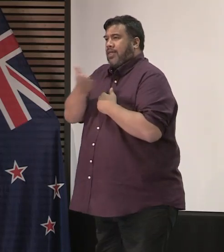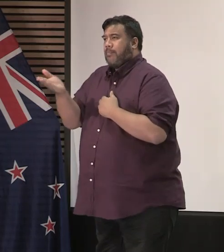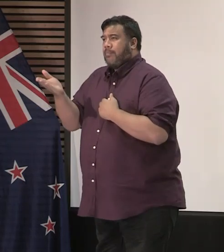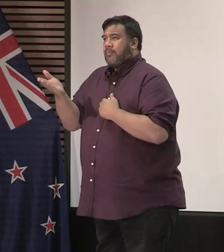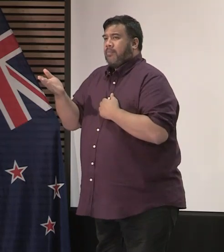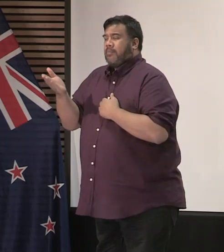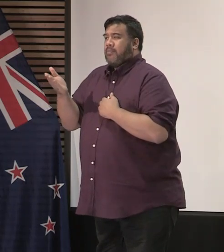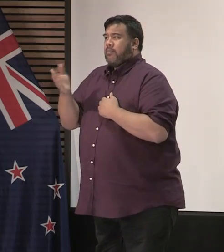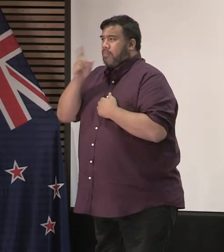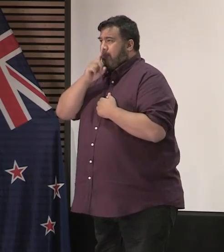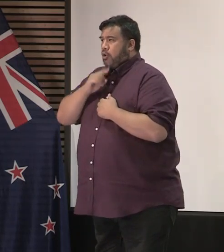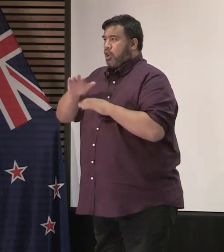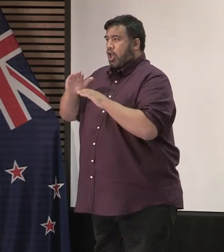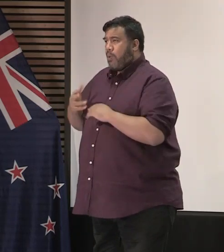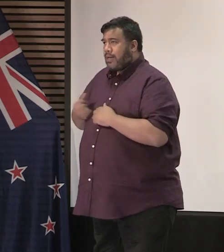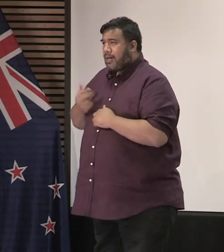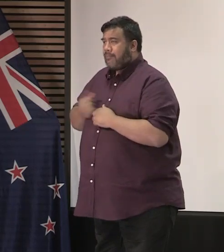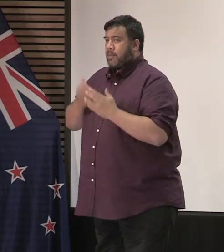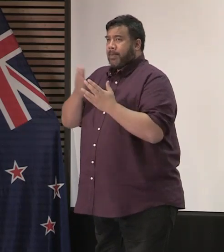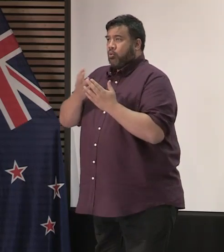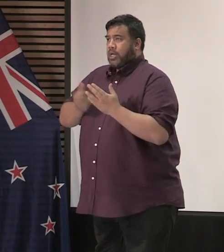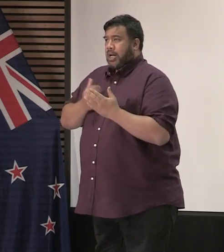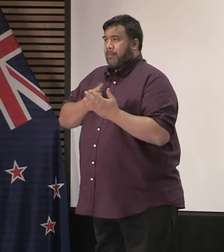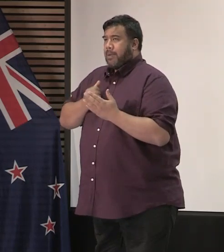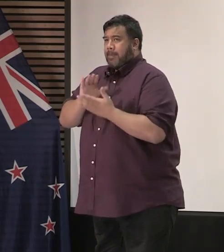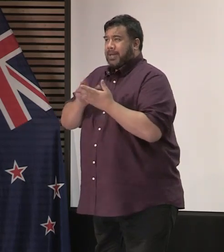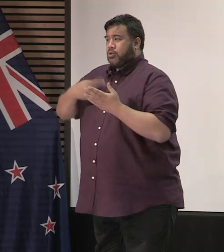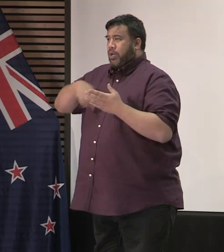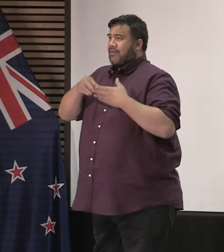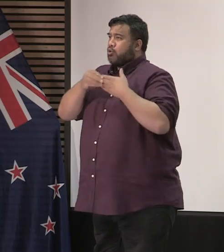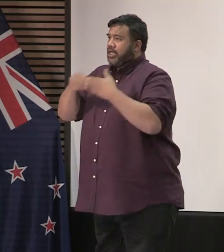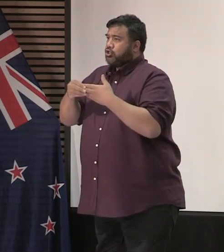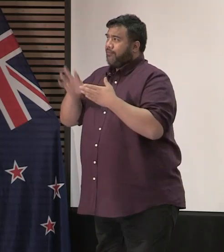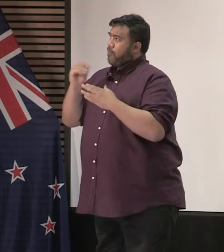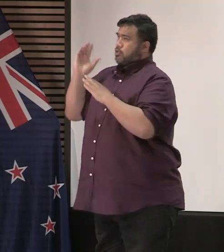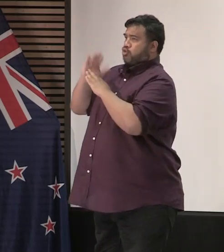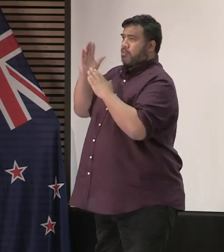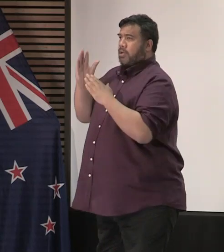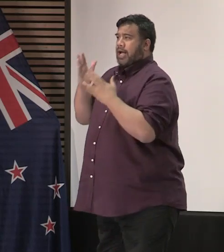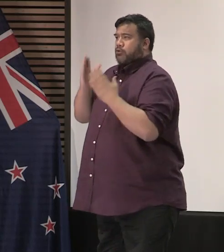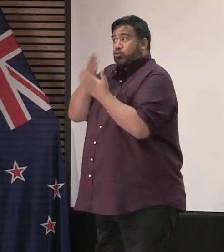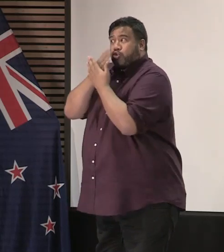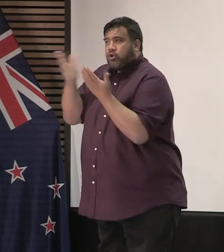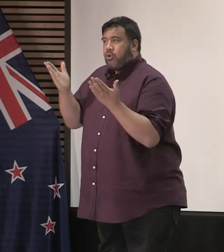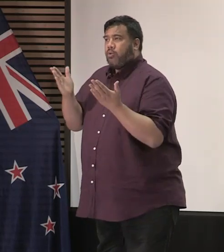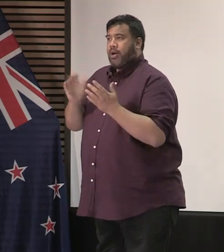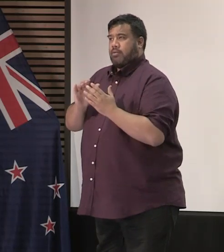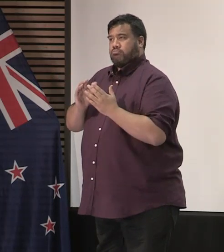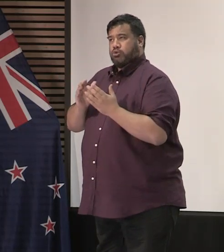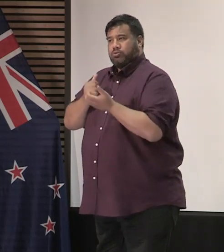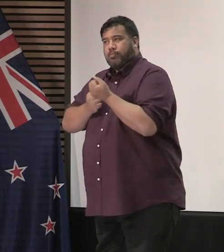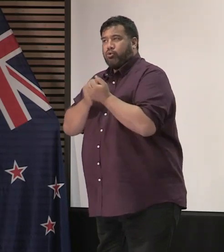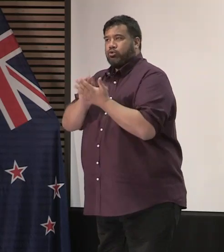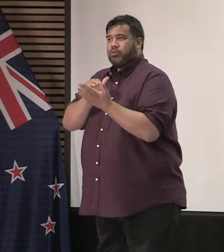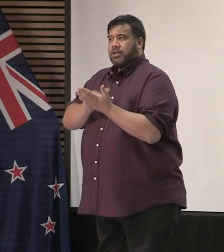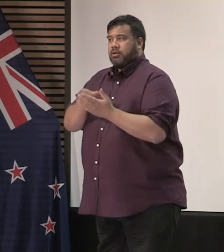lower middle income earners. It should be about leadership, and that means the people at the top. Concerns raised by... How did you reach the 20% figure?